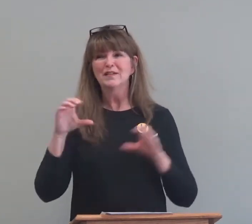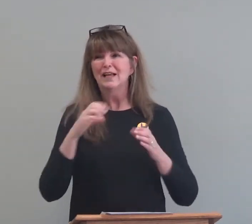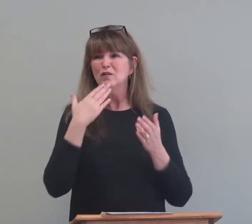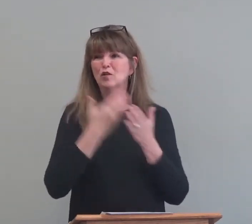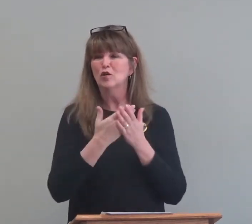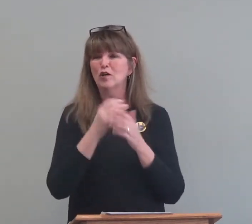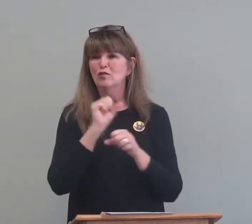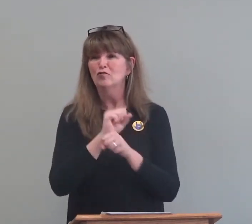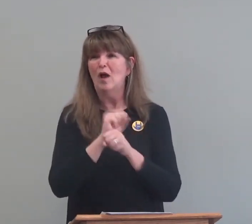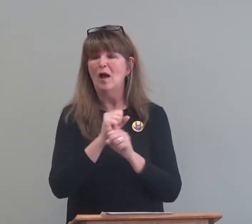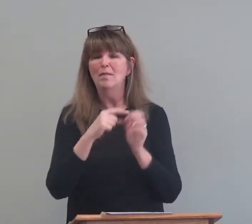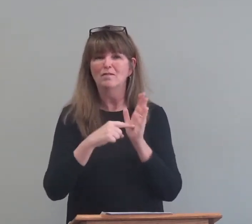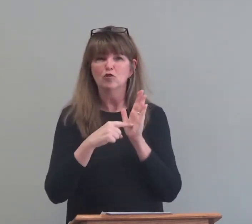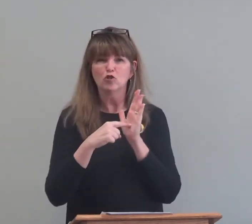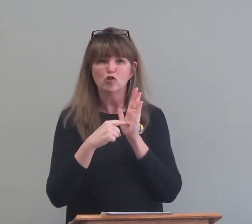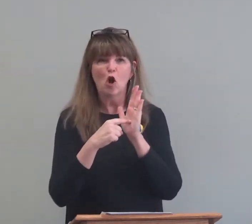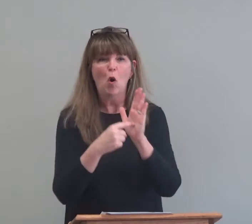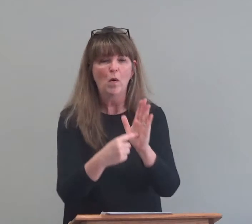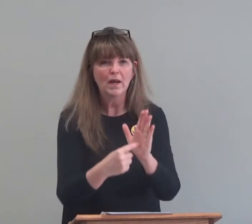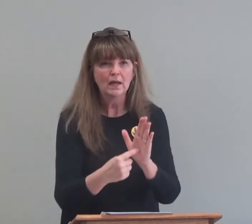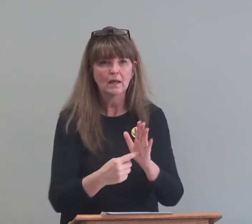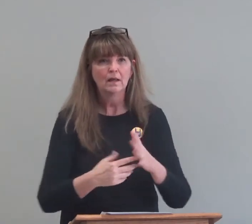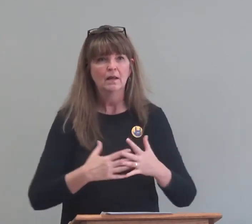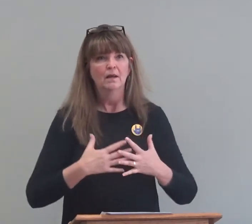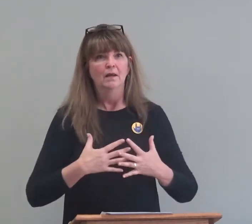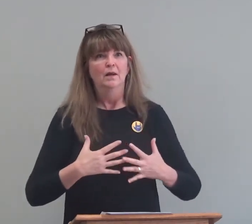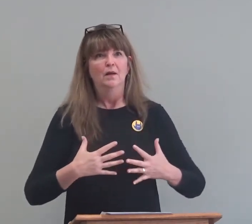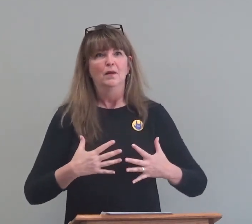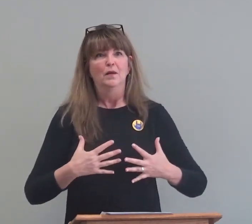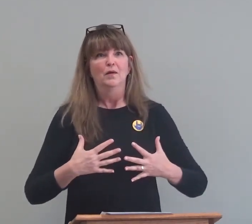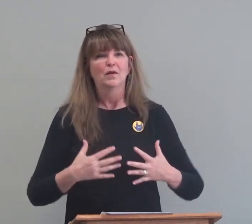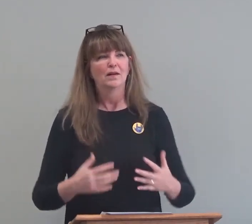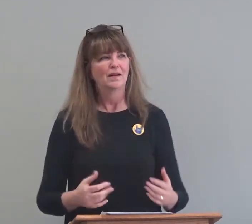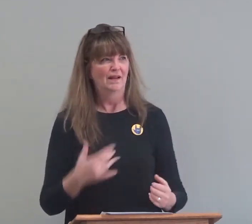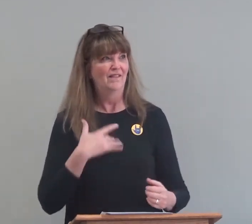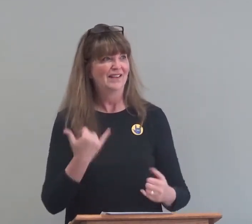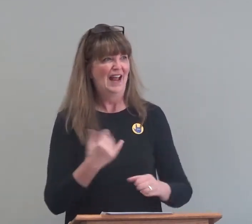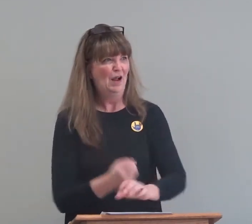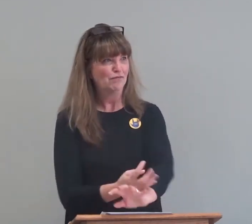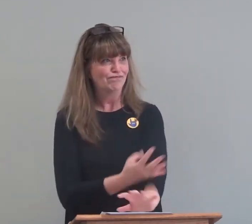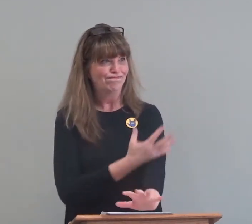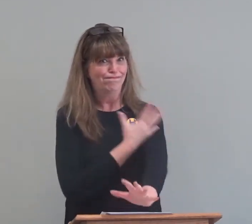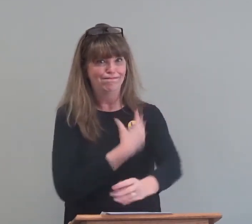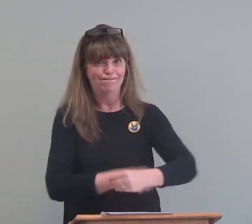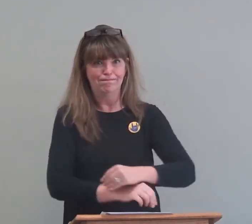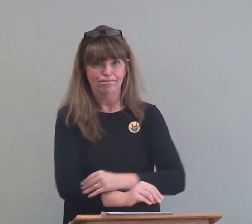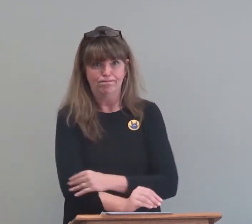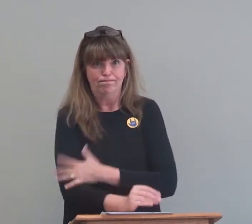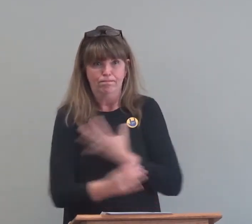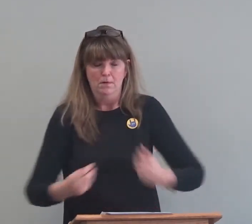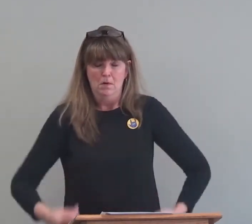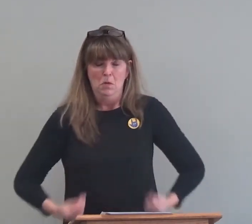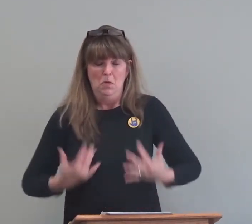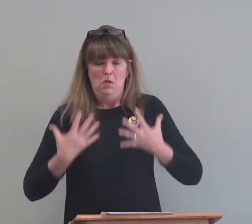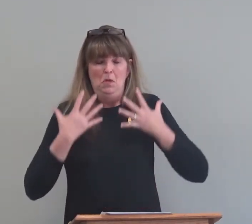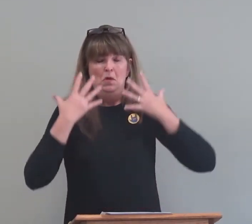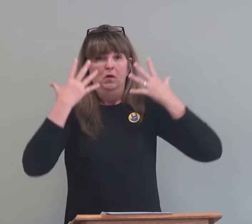the Roman soldier did such a good job of representing, oh man, even thinking about it just gives me